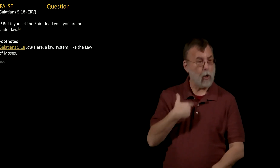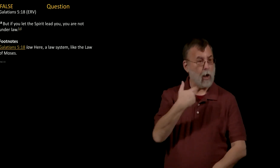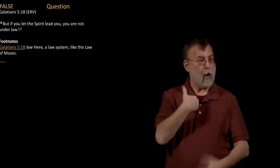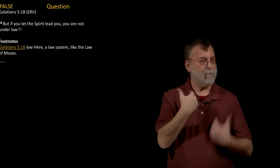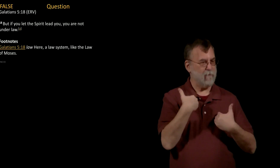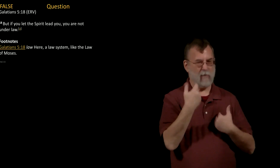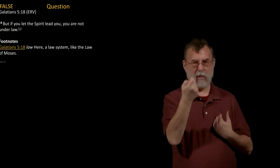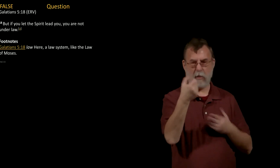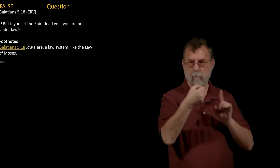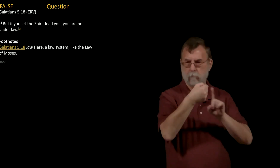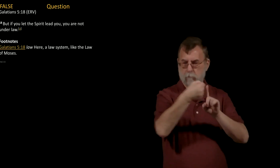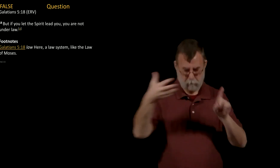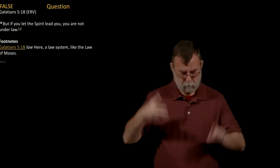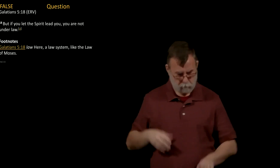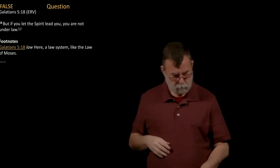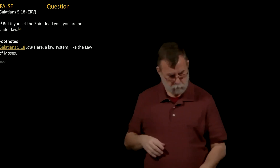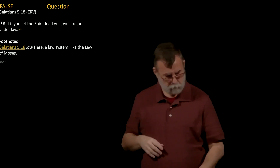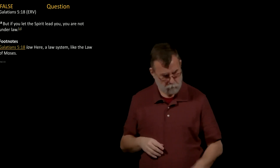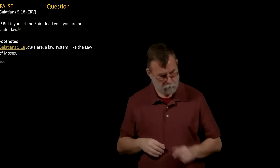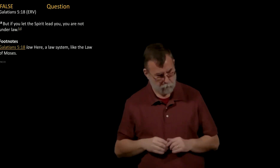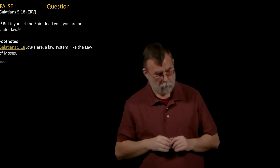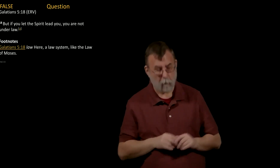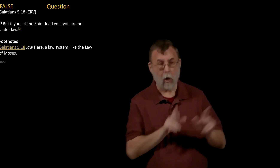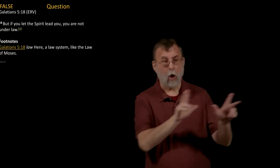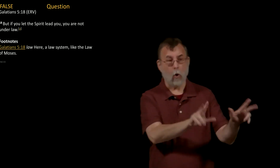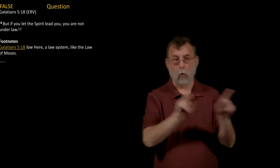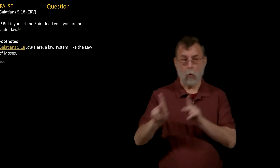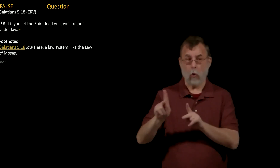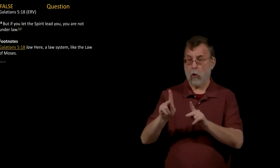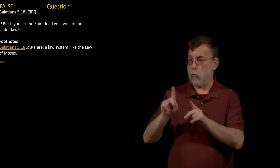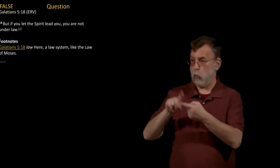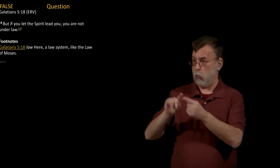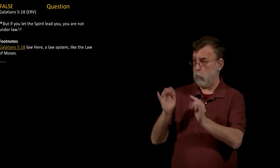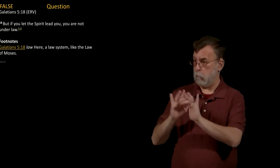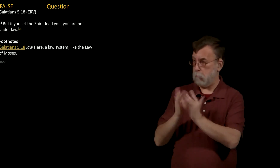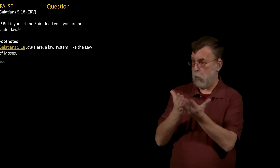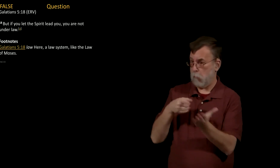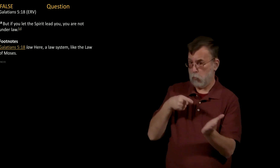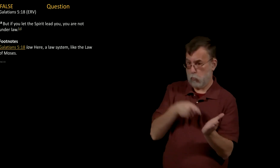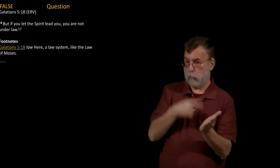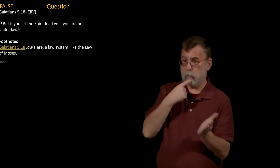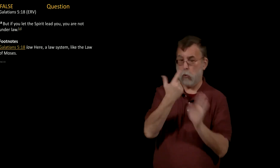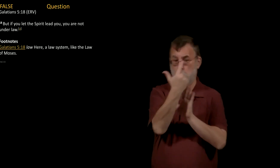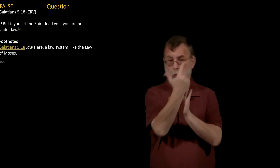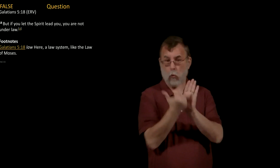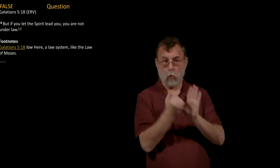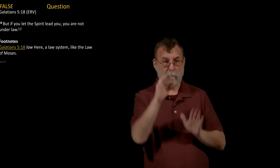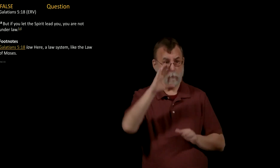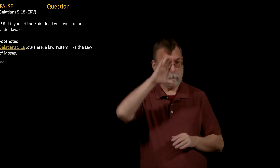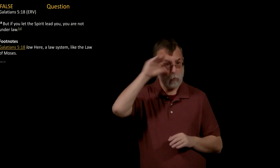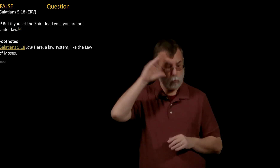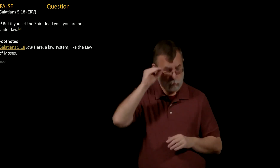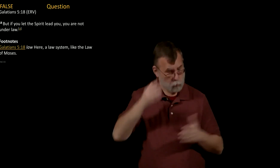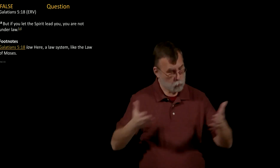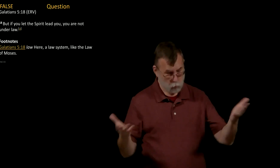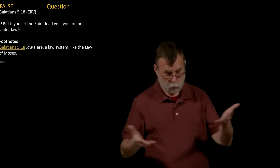Moses. And I can expand a little bit too. In the Bible, it says the law of